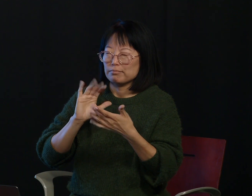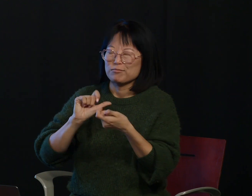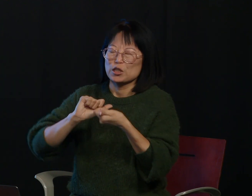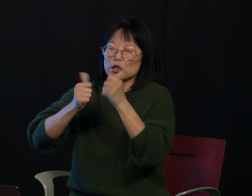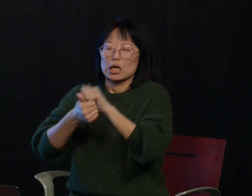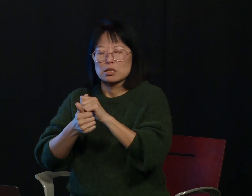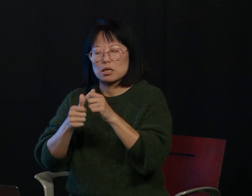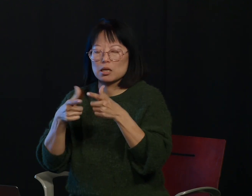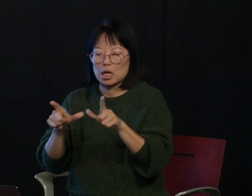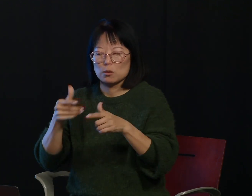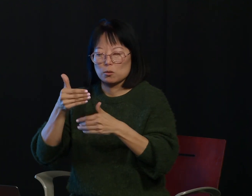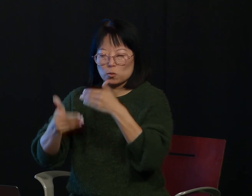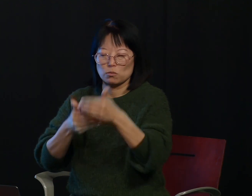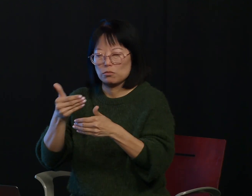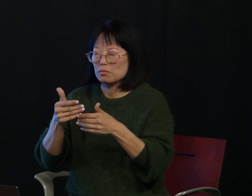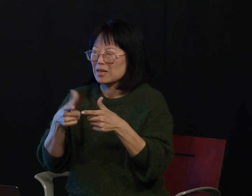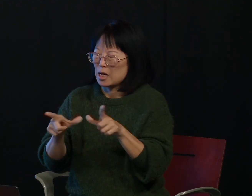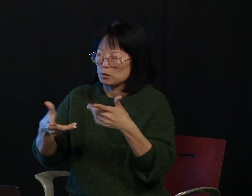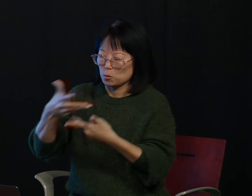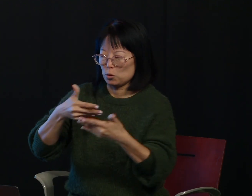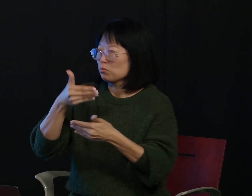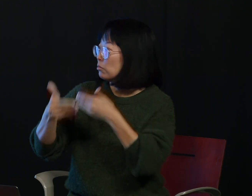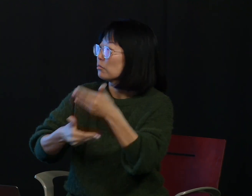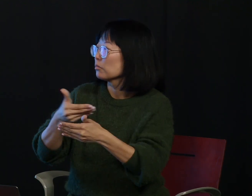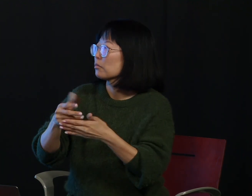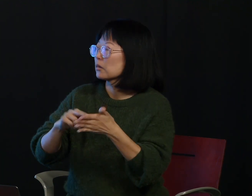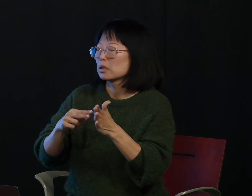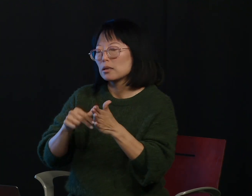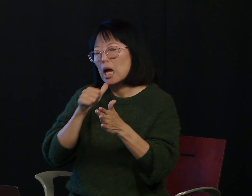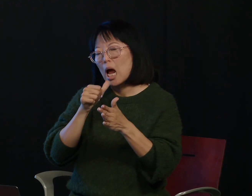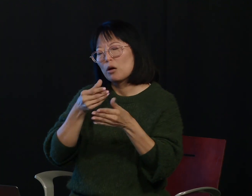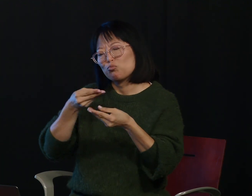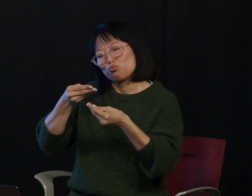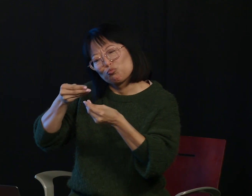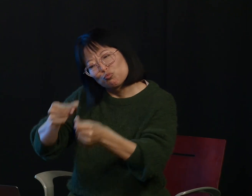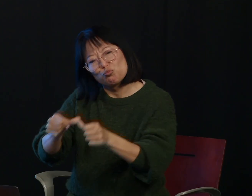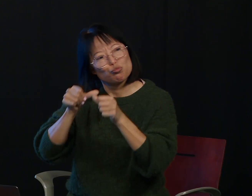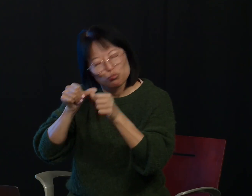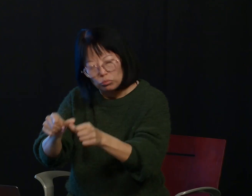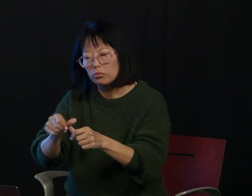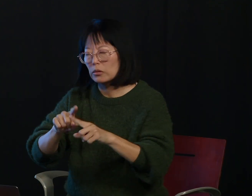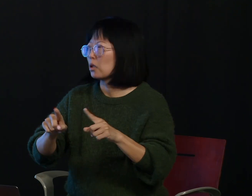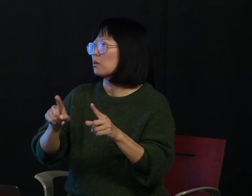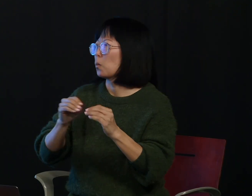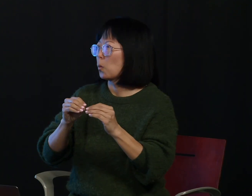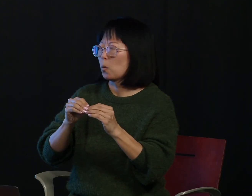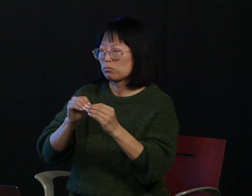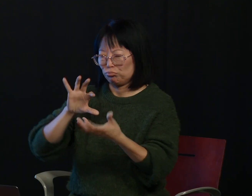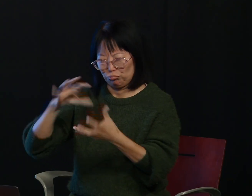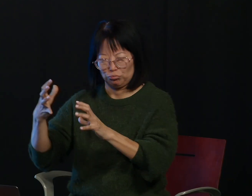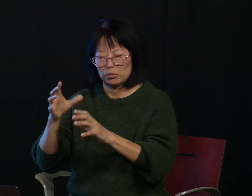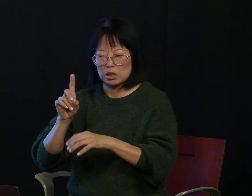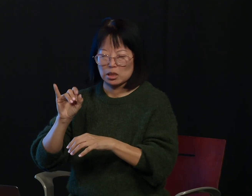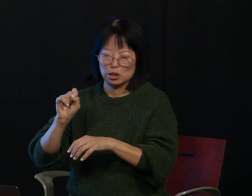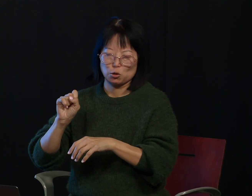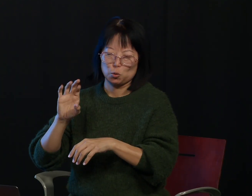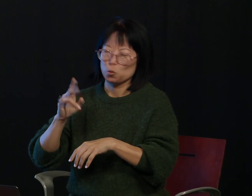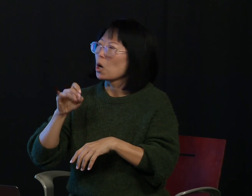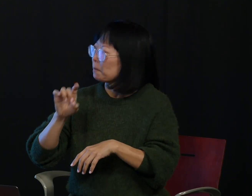then that changes the language process and language socialization process specifically. You need to continue to pass this